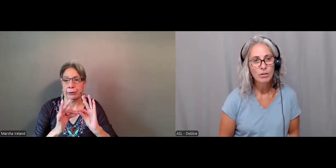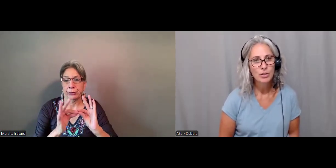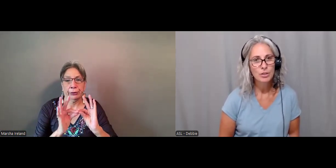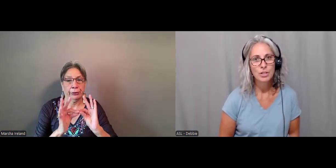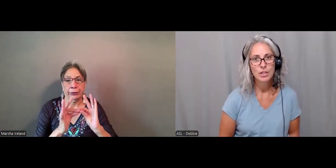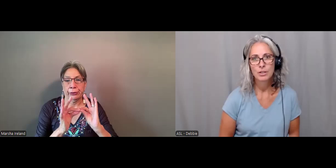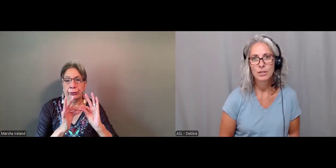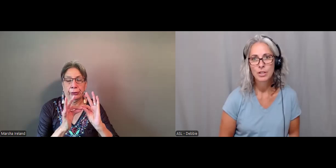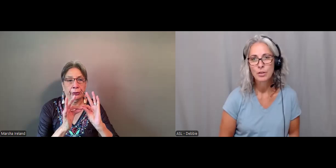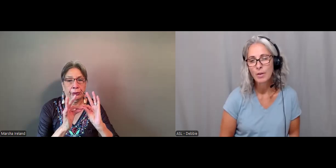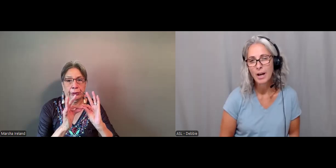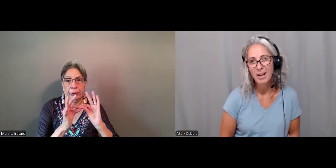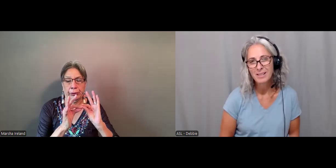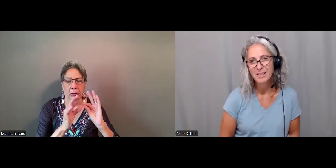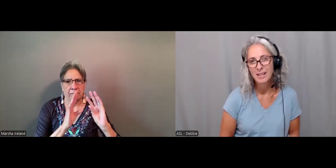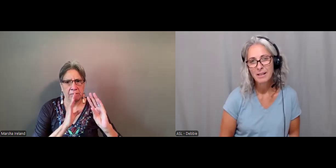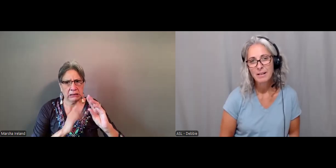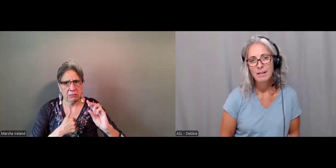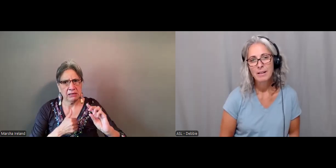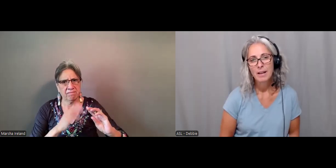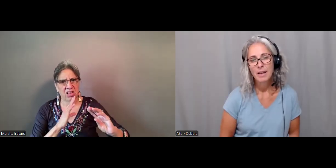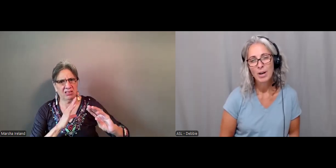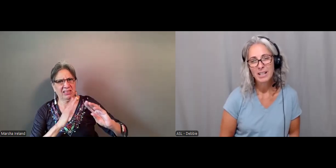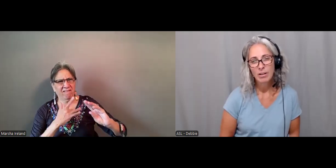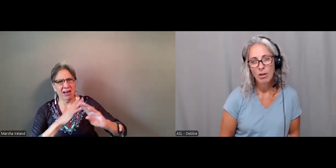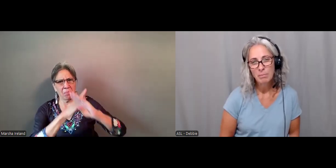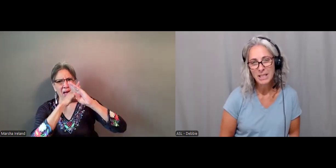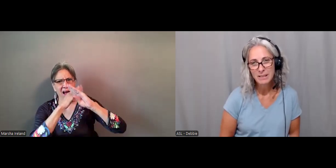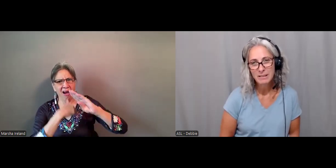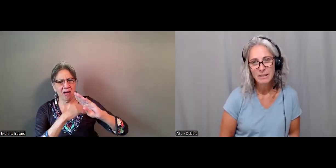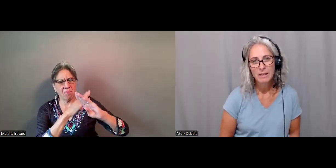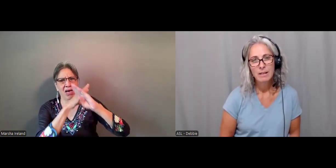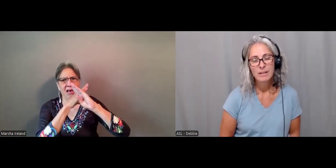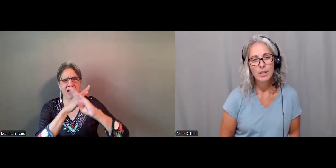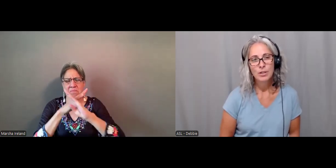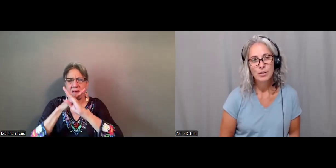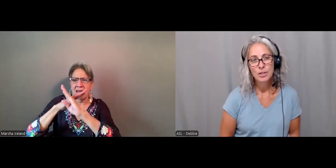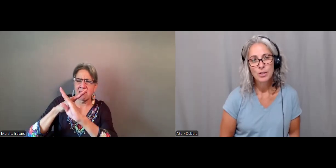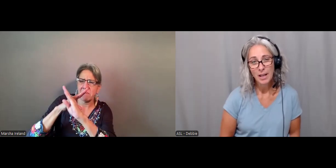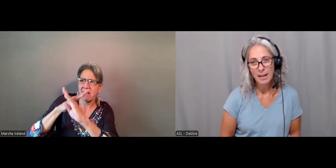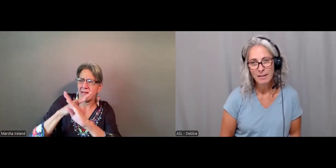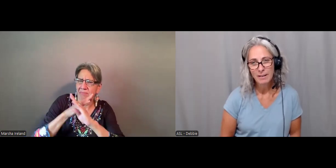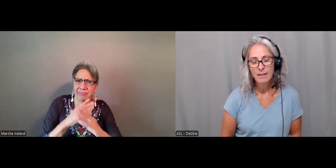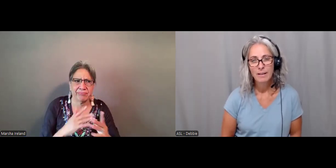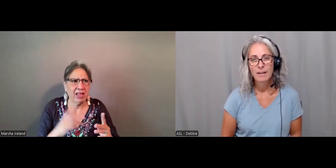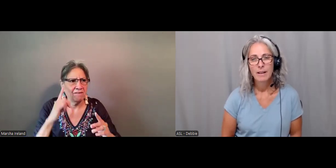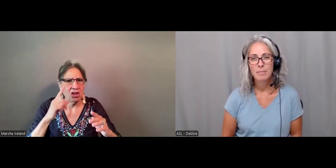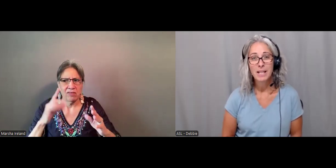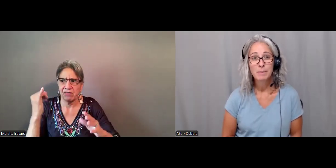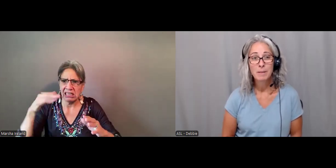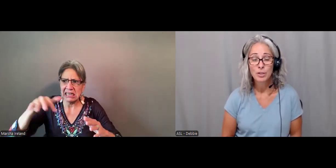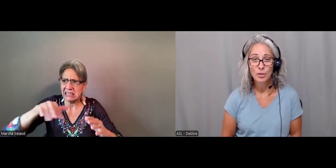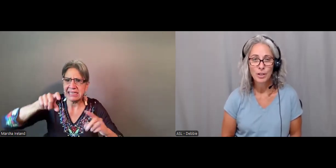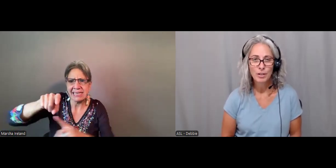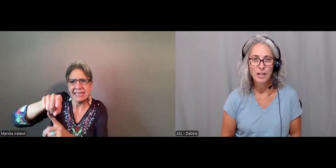my culture, to who I was, and what did it all mean. So I turned to drinking.